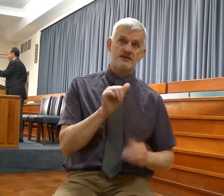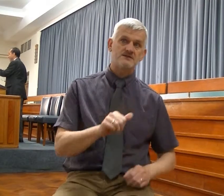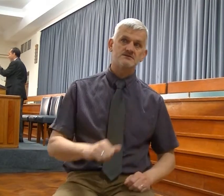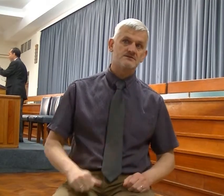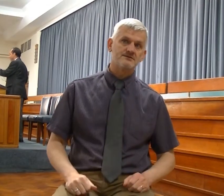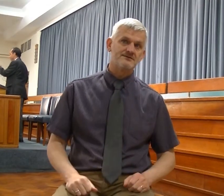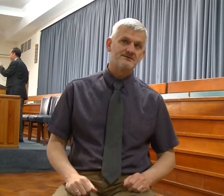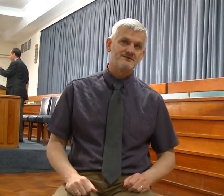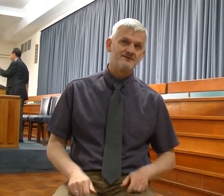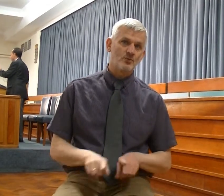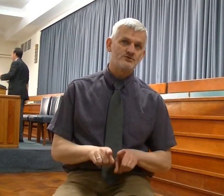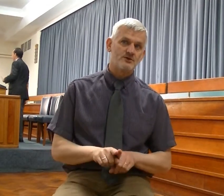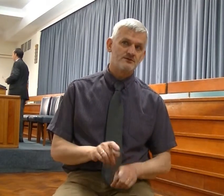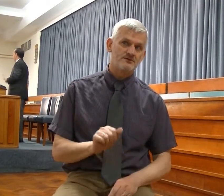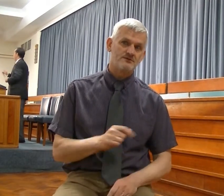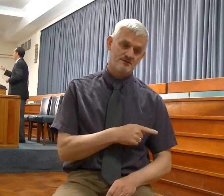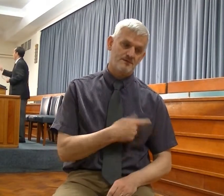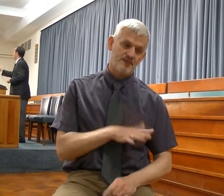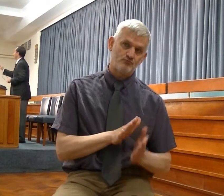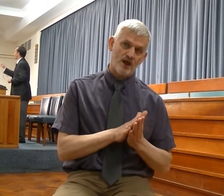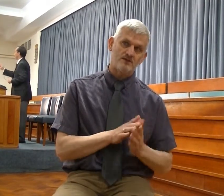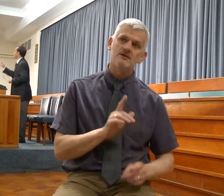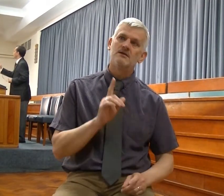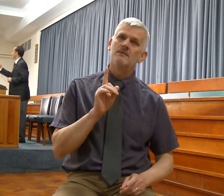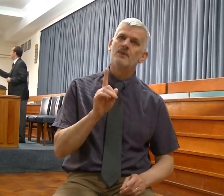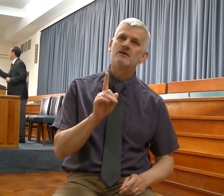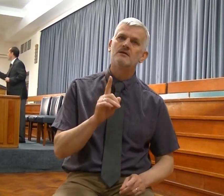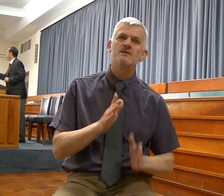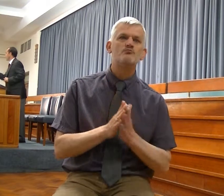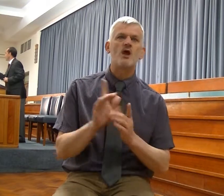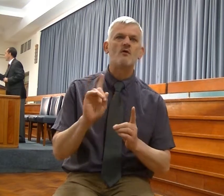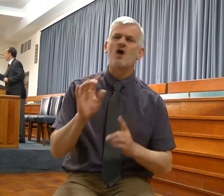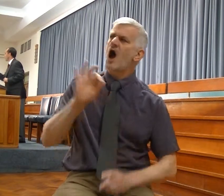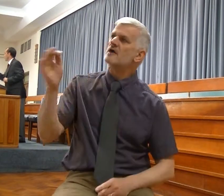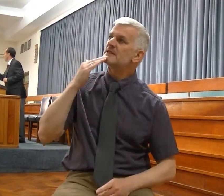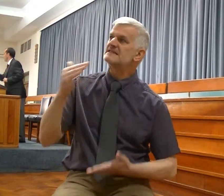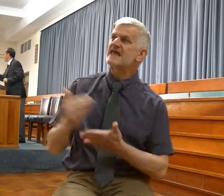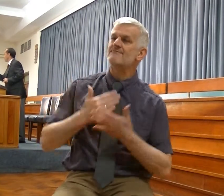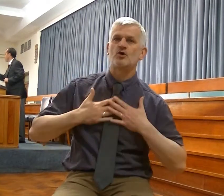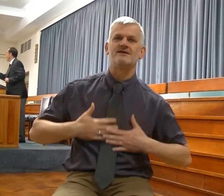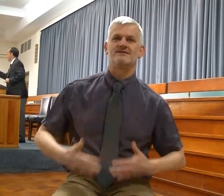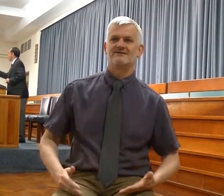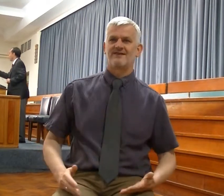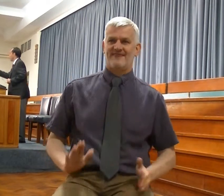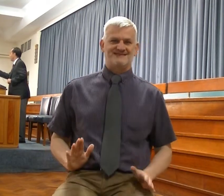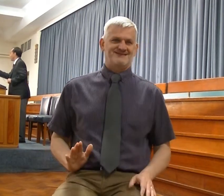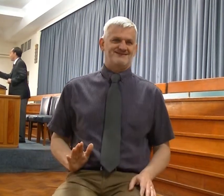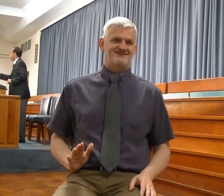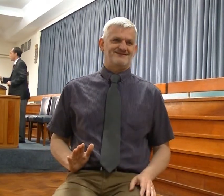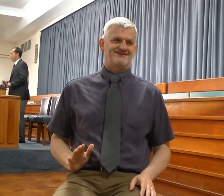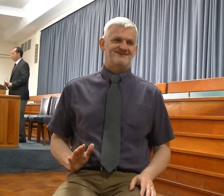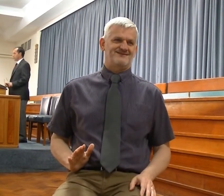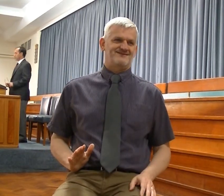what is interesting and important to mention, he prayed just to save his neck or to save his head. Like